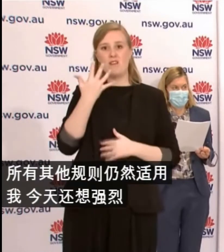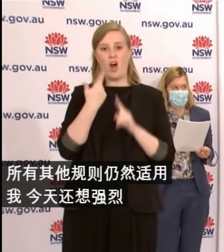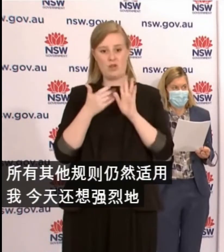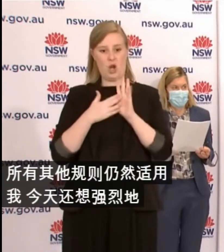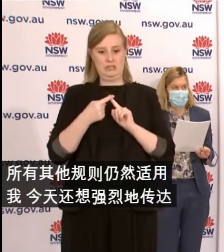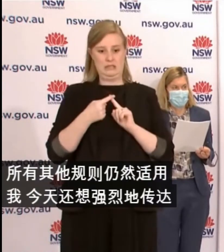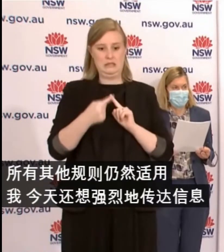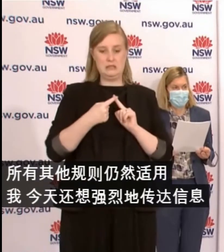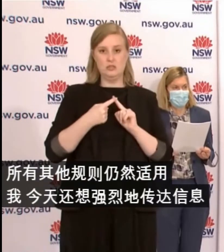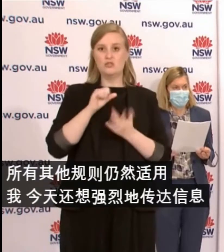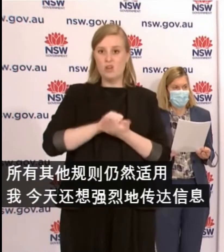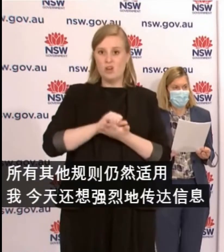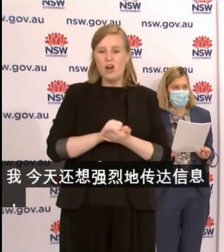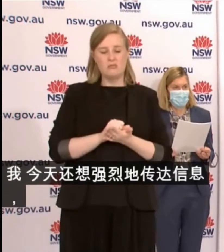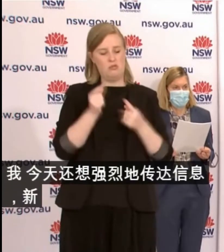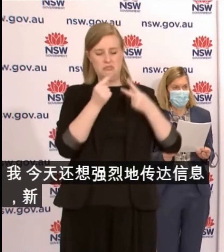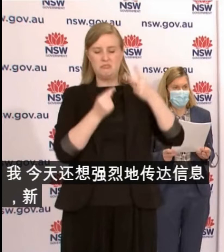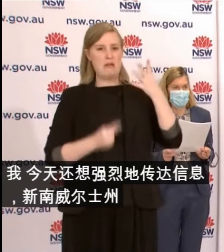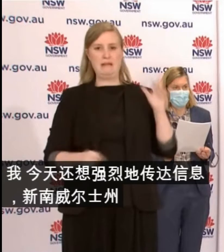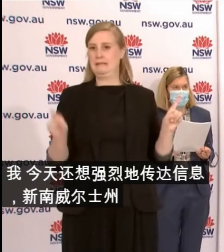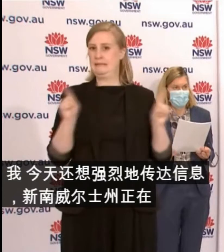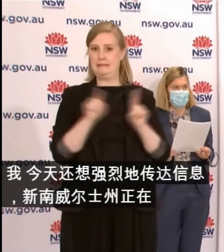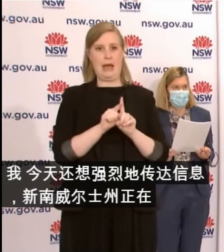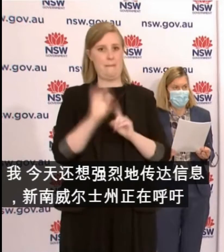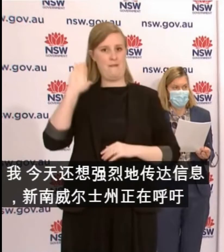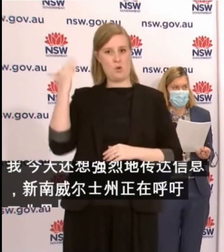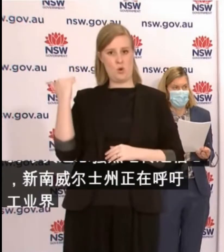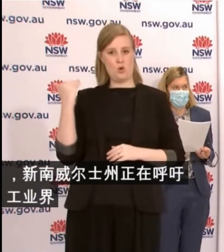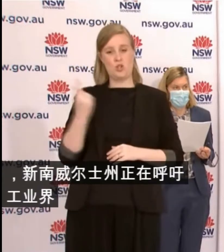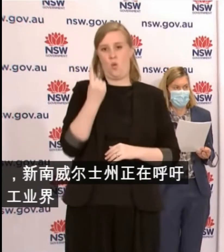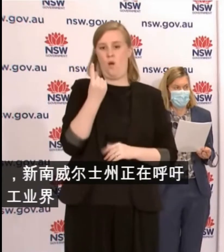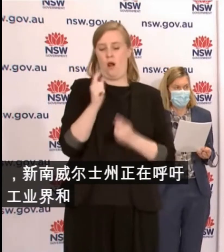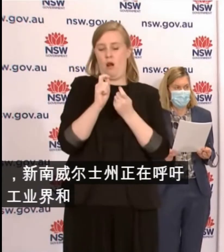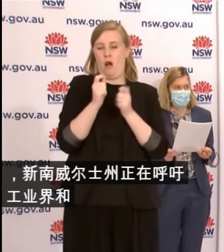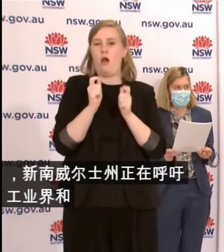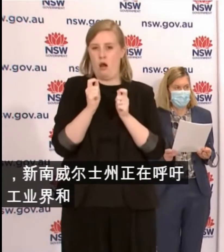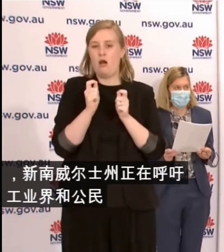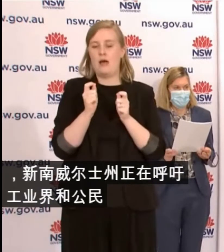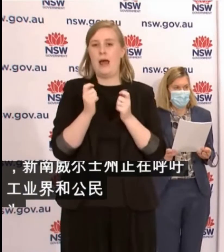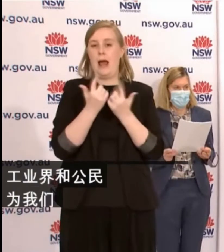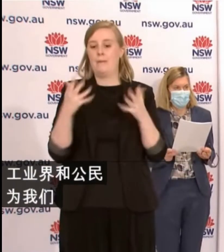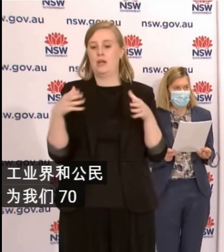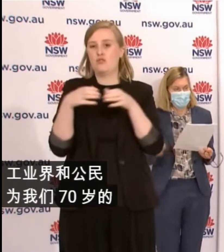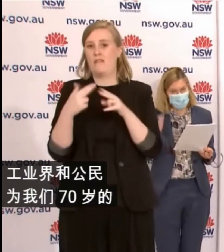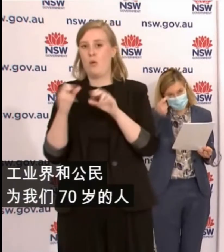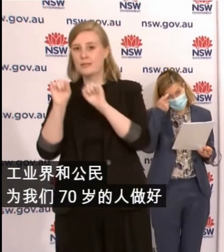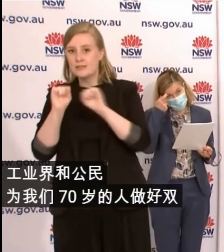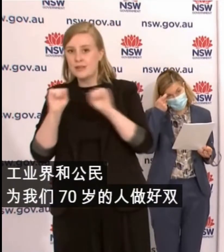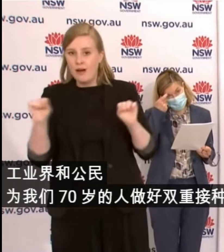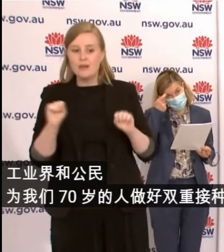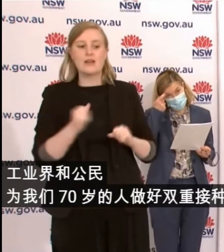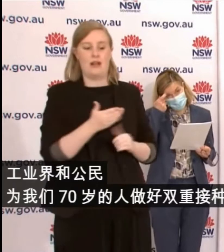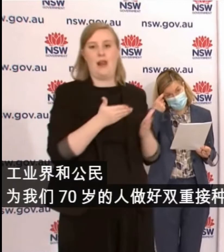strongly message today that New South Wales is calling on industry and citizens to get ready for when we are 70%